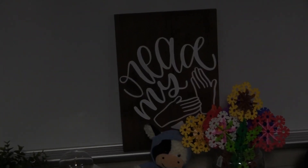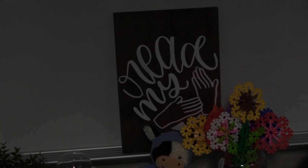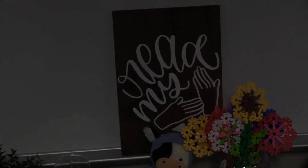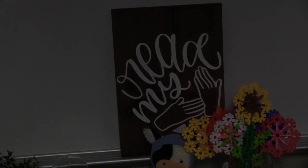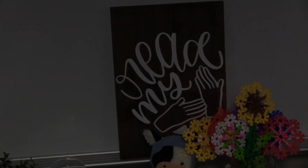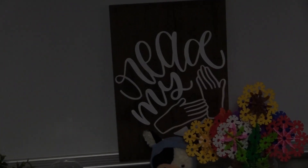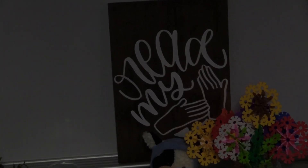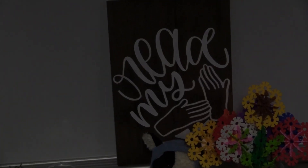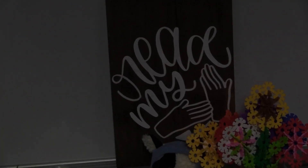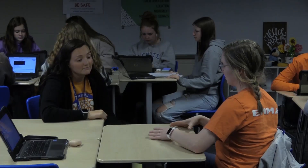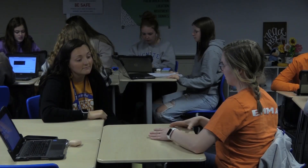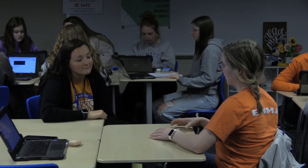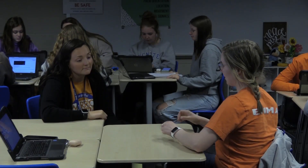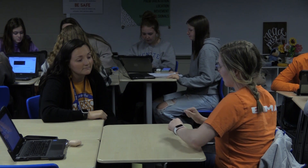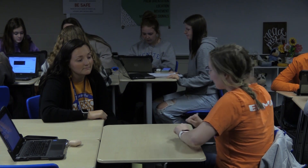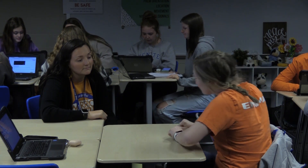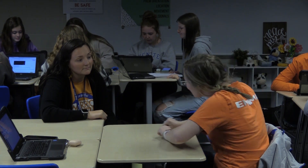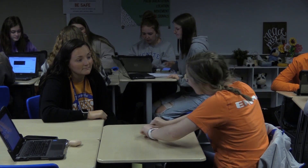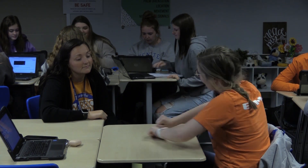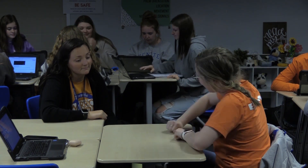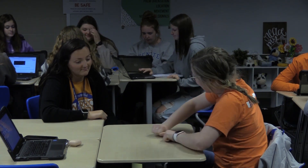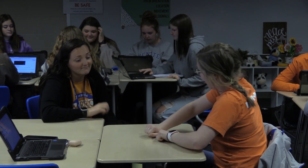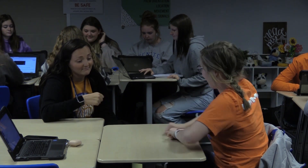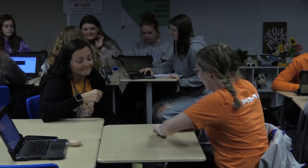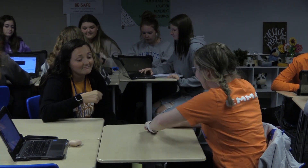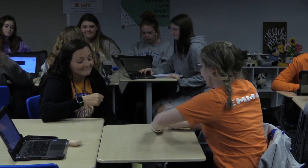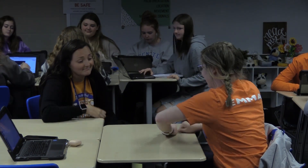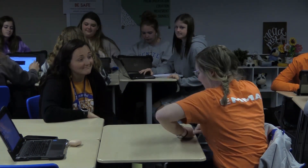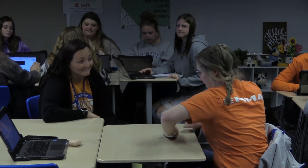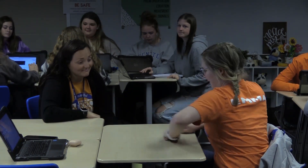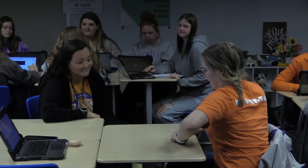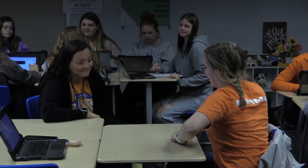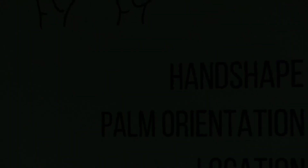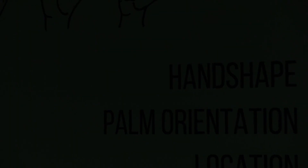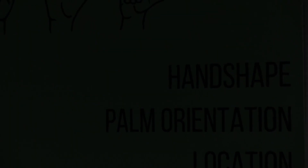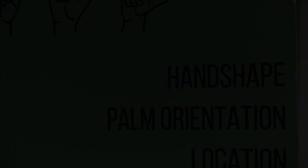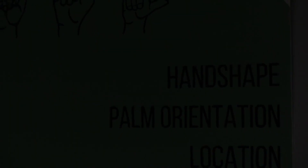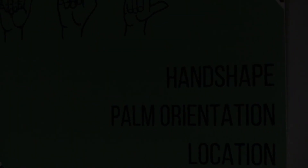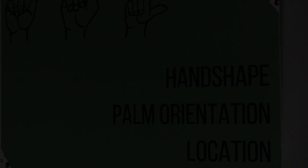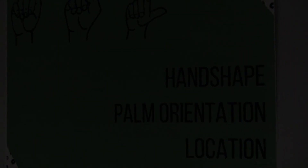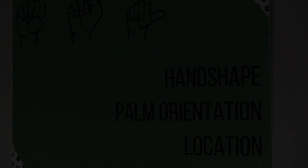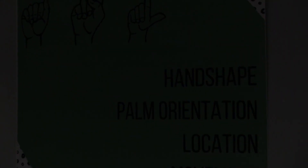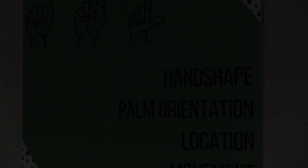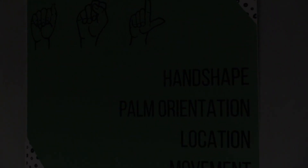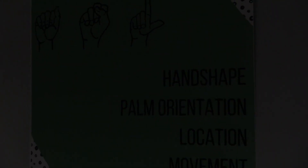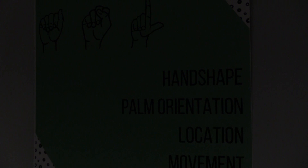American Sign Language is a unique class over 80 students elected to take this school year. Ms. Belford has been teaching the language for two